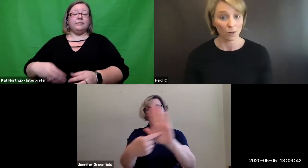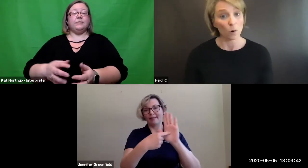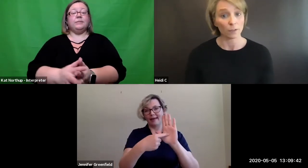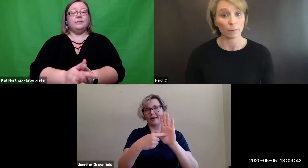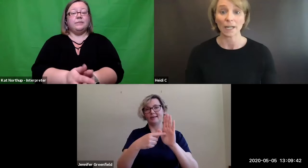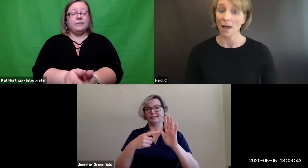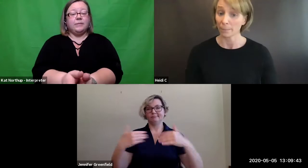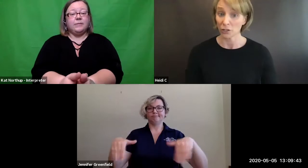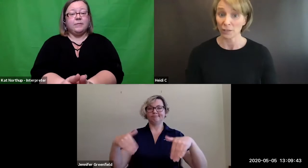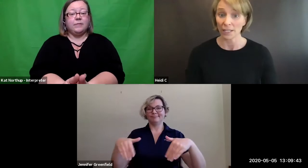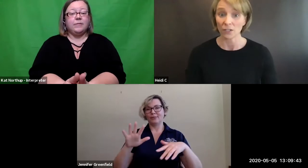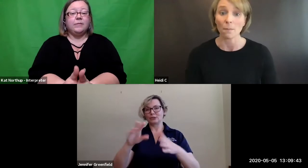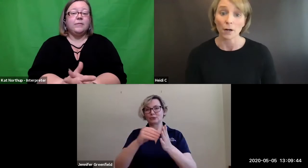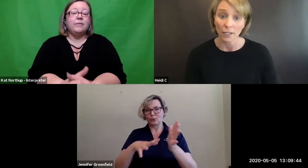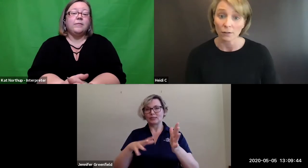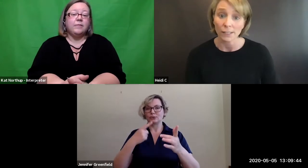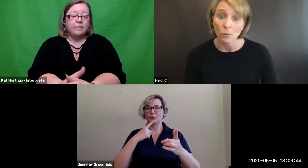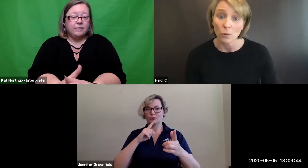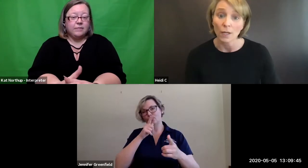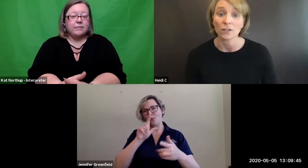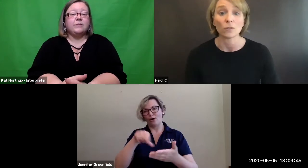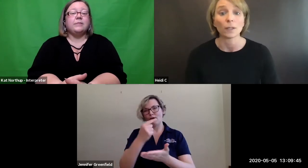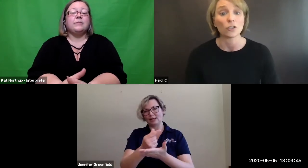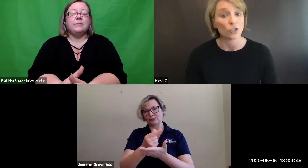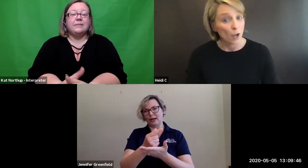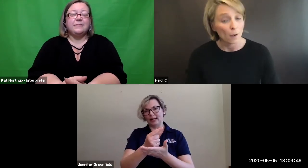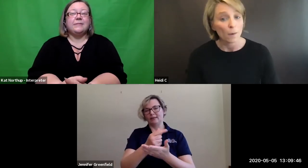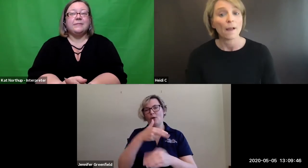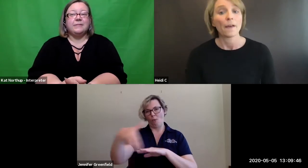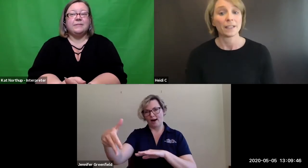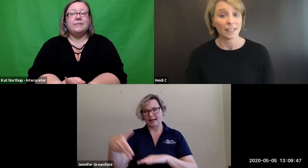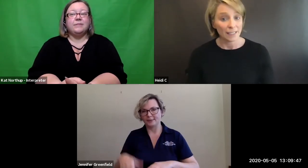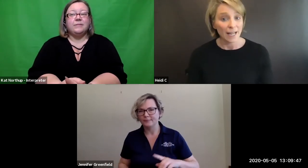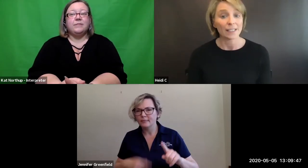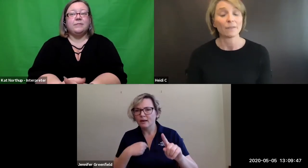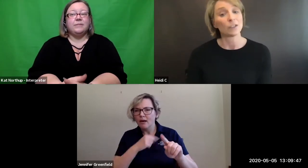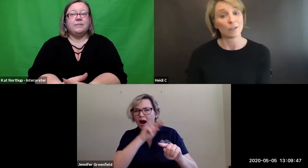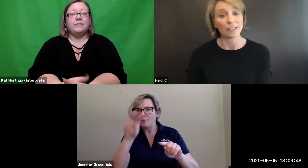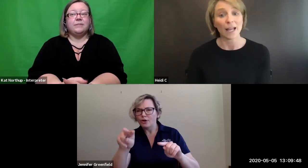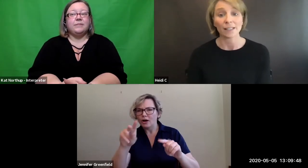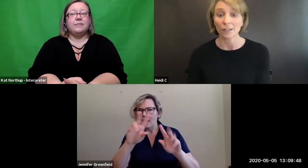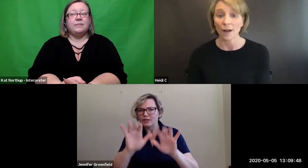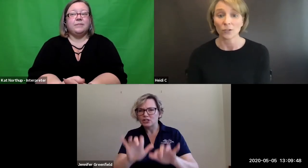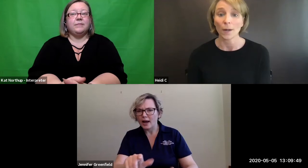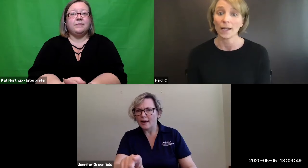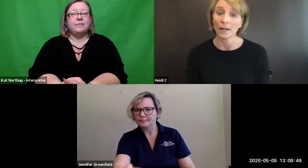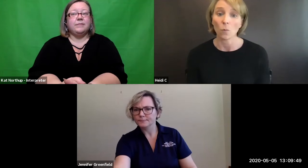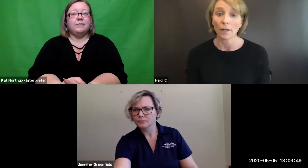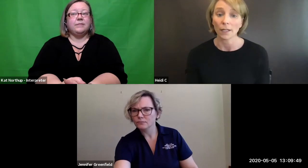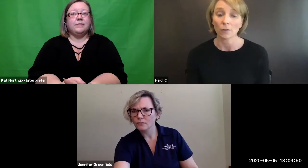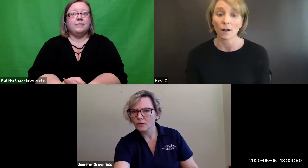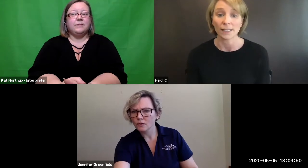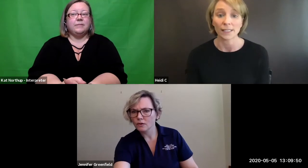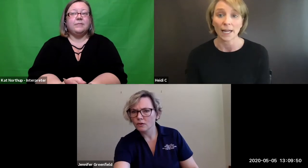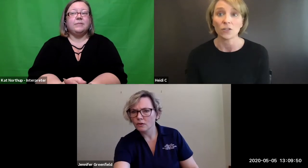that recorded would be an opportunity to market your school and to really show the success of the students as they're graduating and